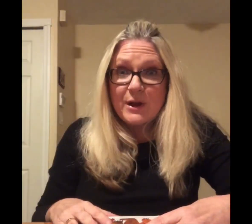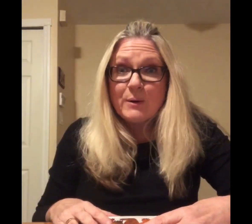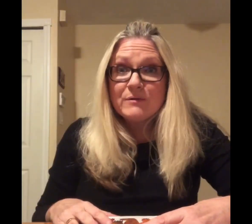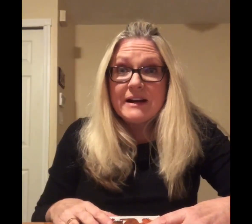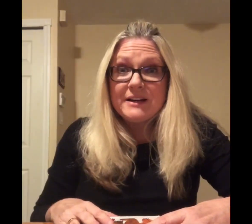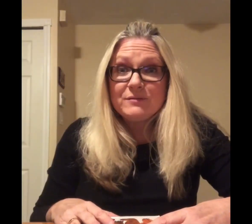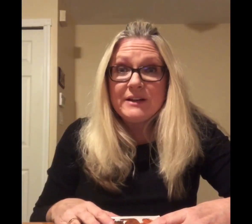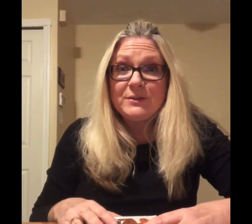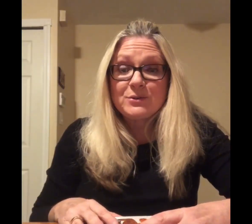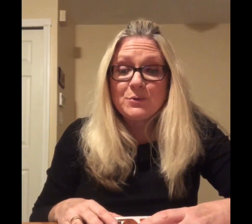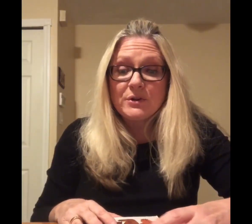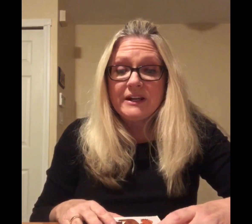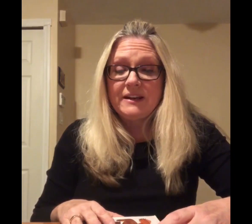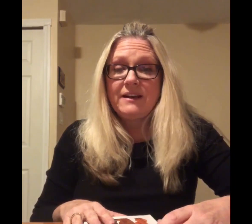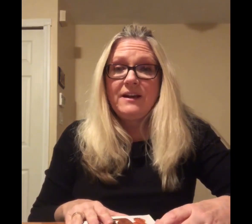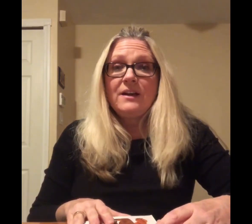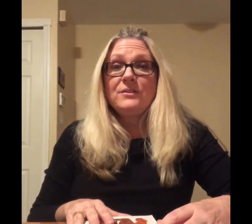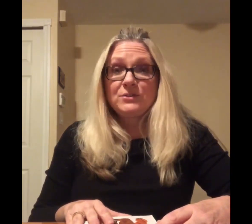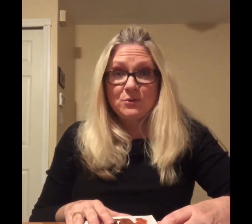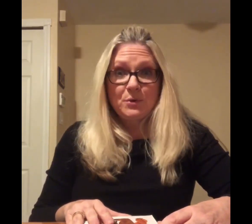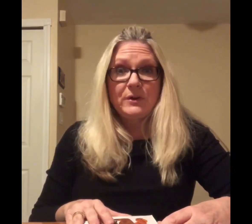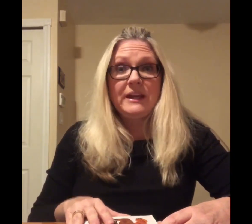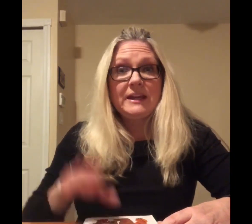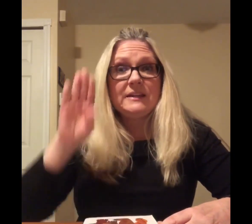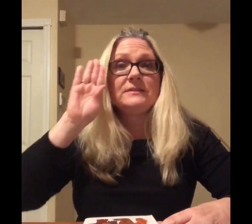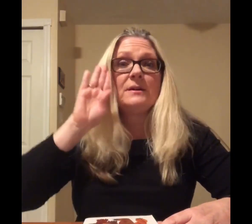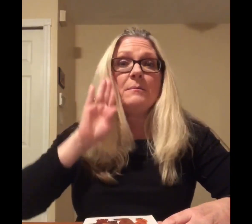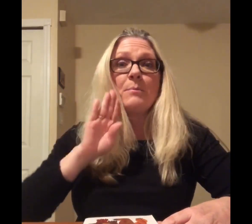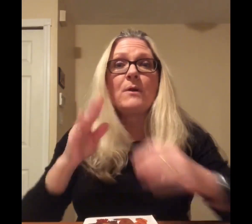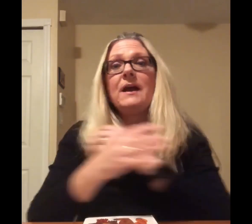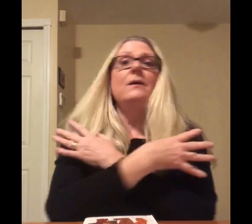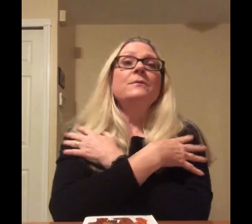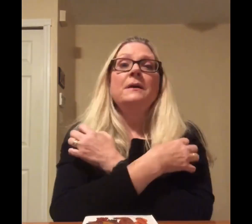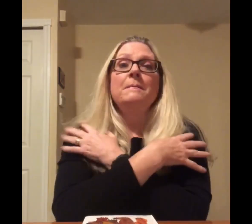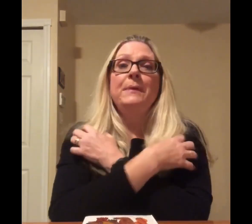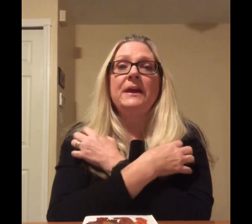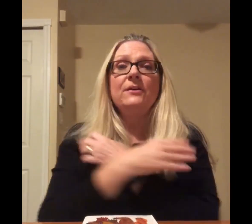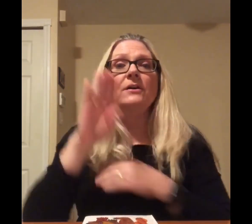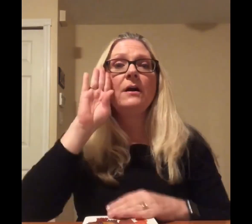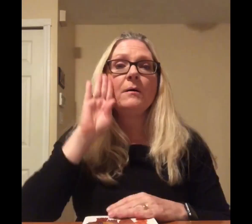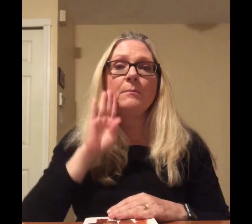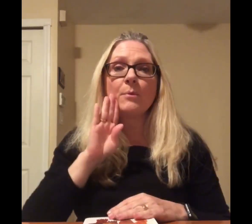we're ready to read the story. The story is Brown Bear,